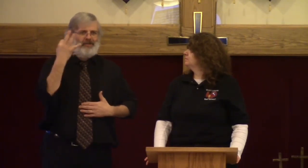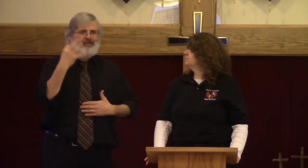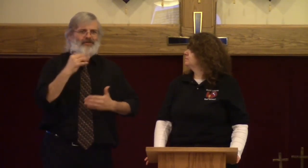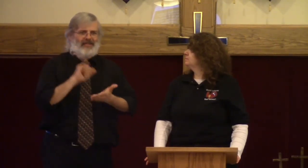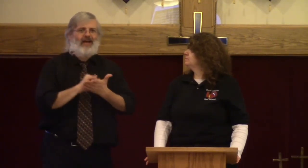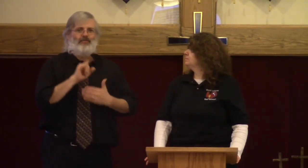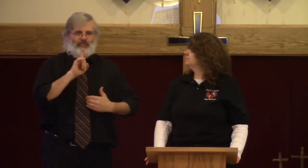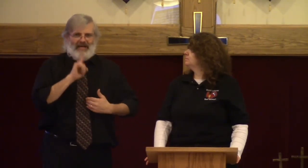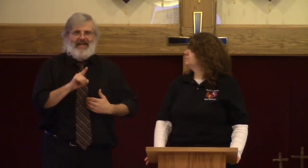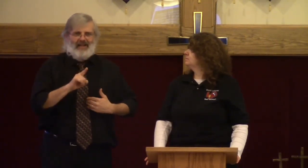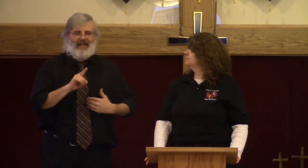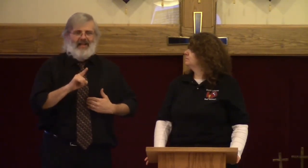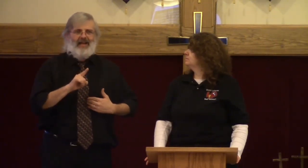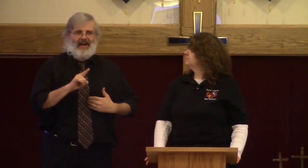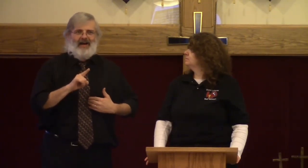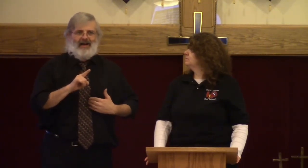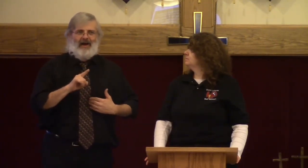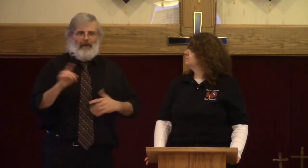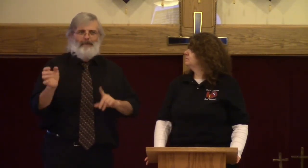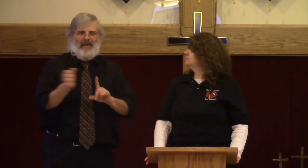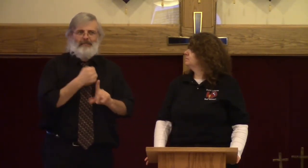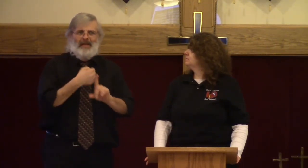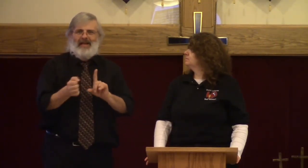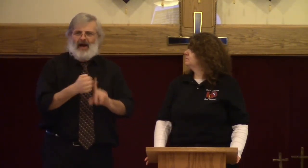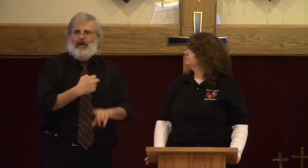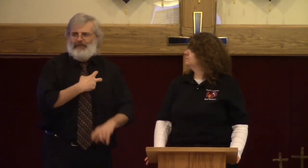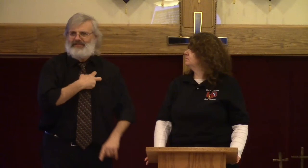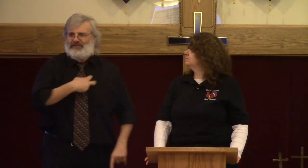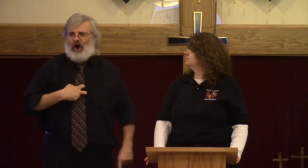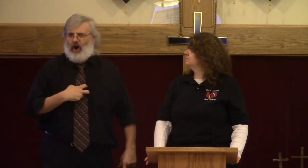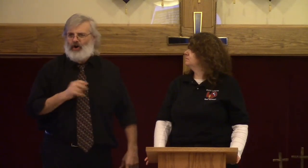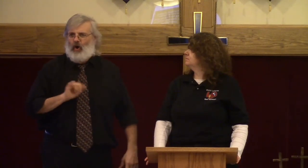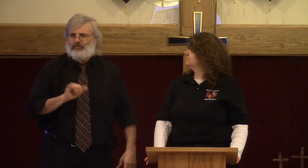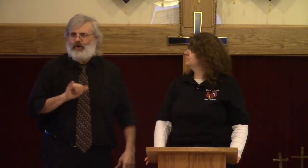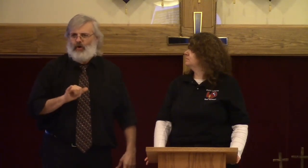pastors that's really been beat up and scarred, also,